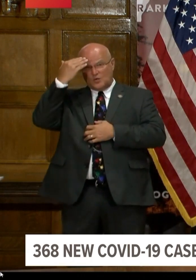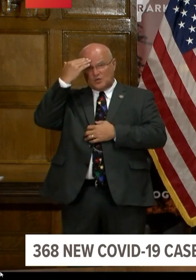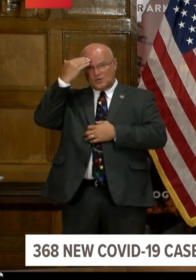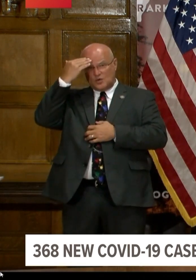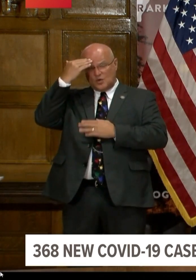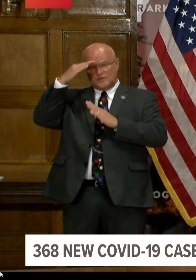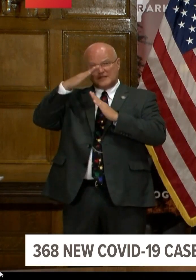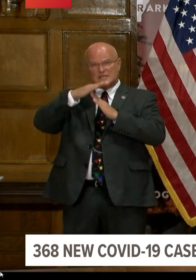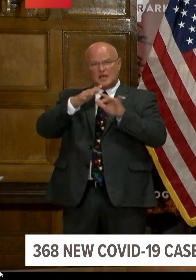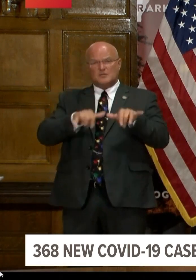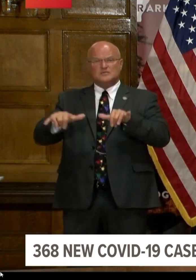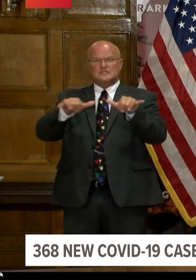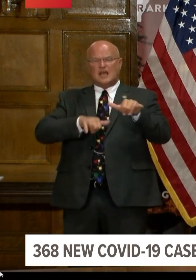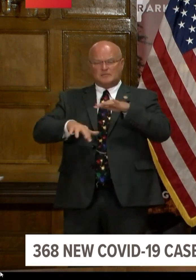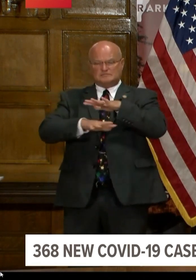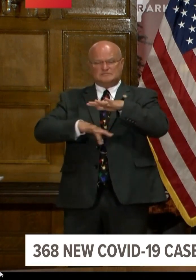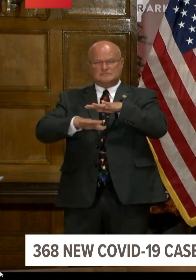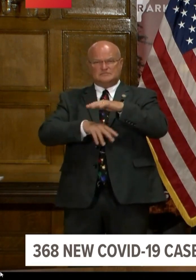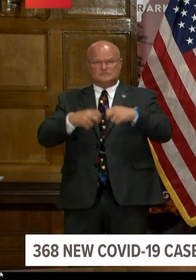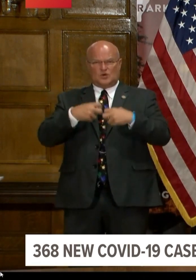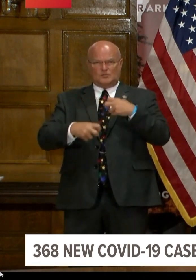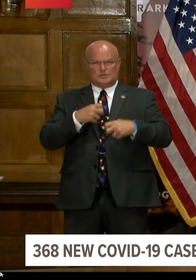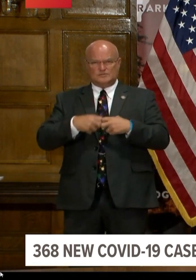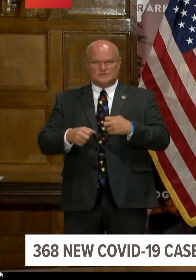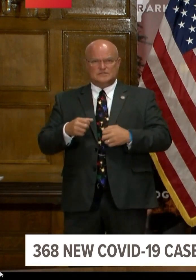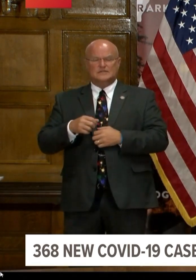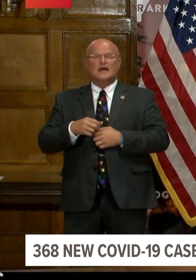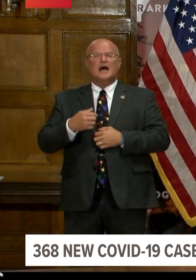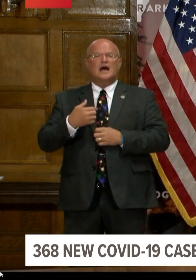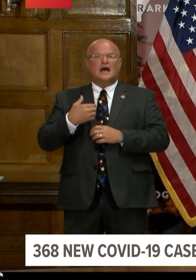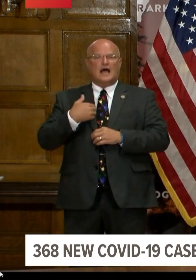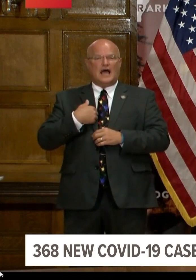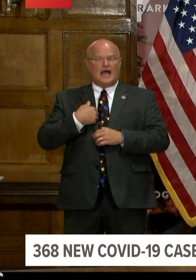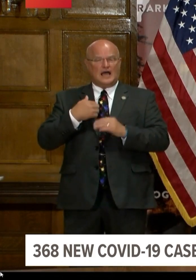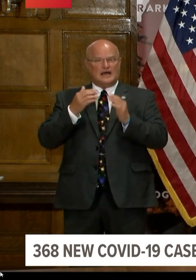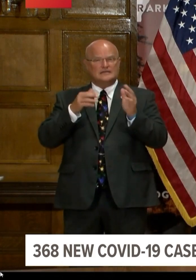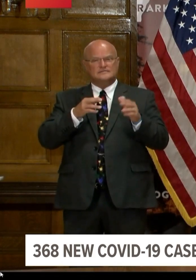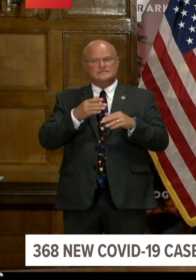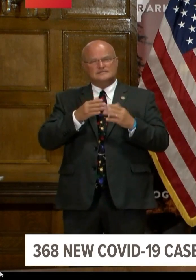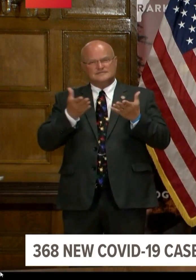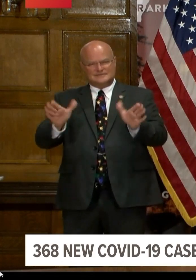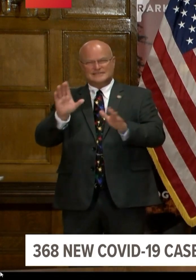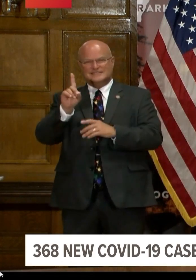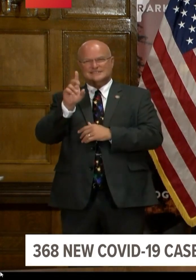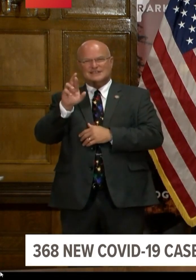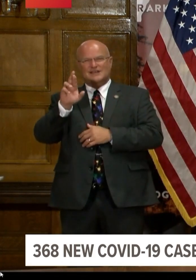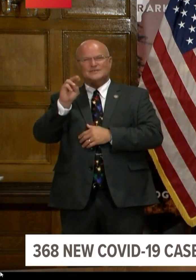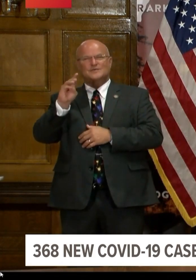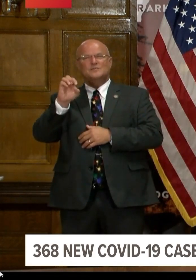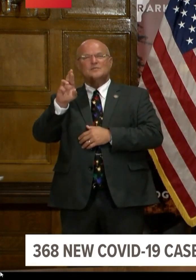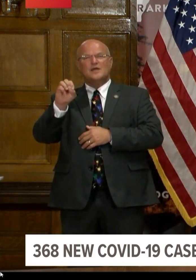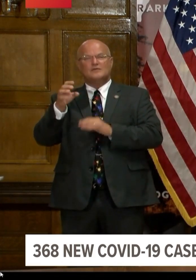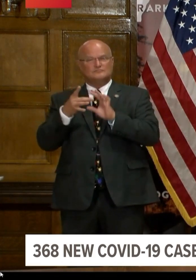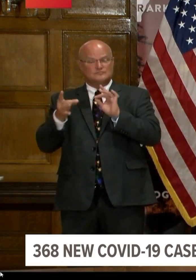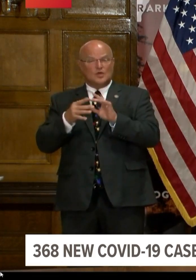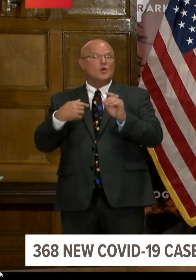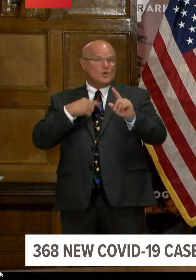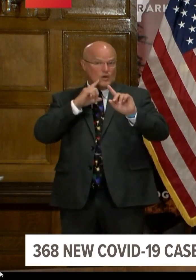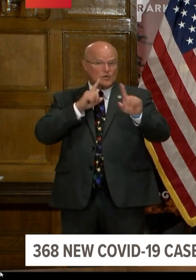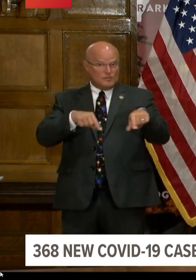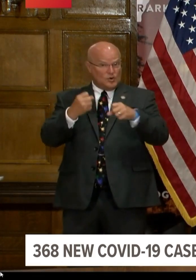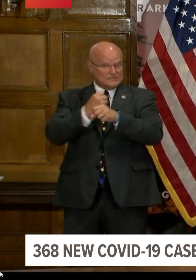top most common underlying conditions? I'll defer to Dr. Romero, and we do